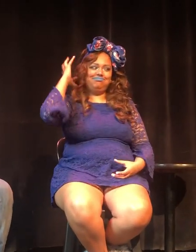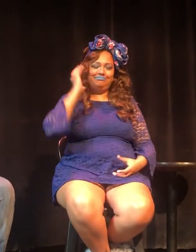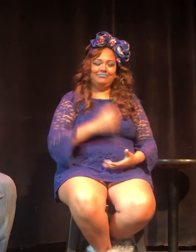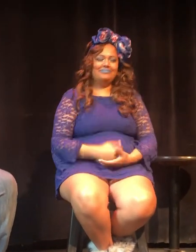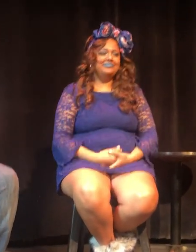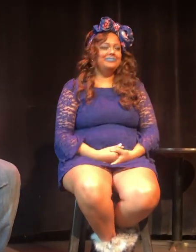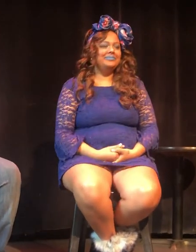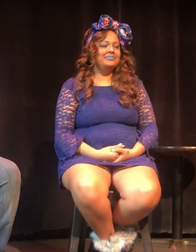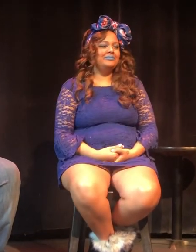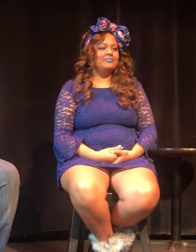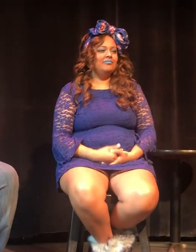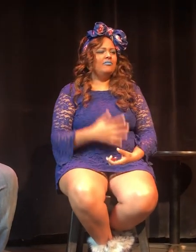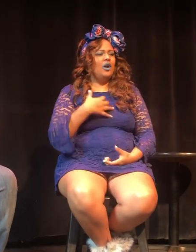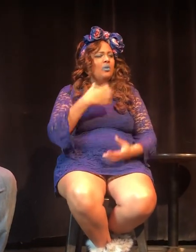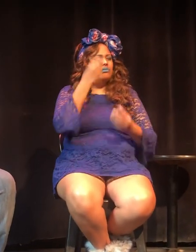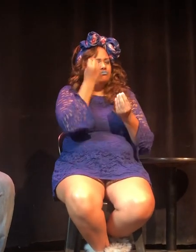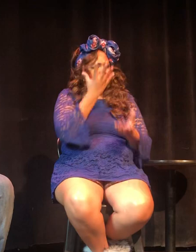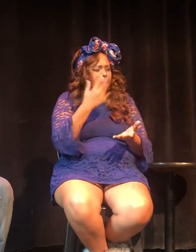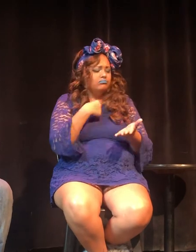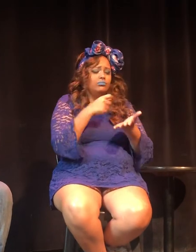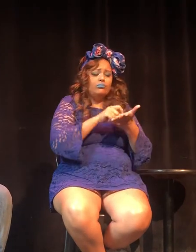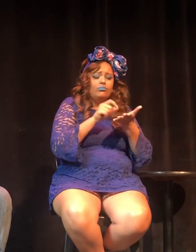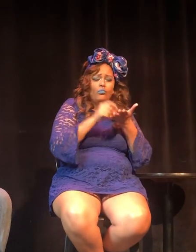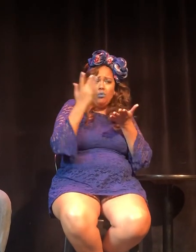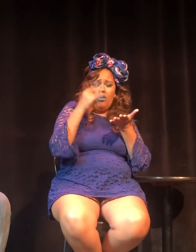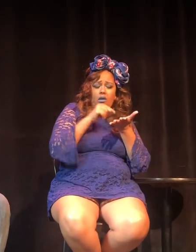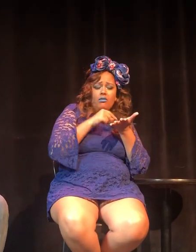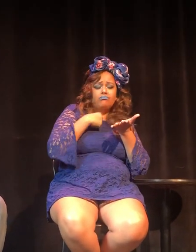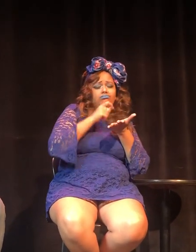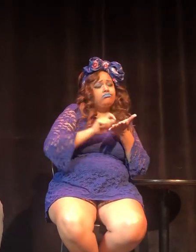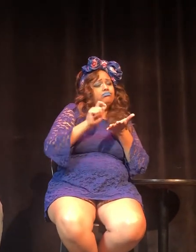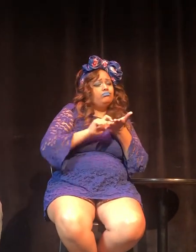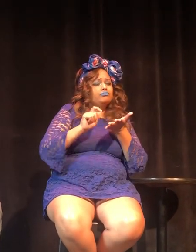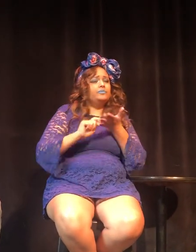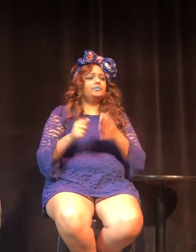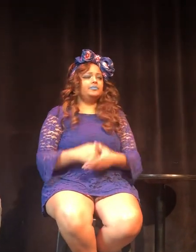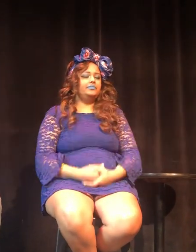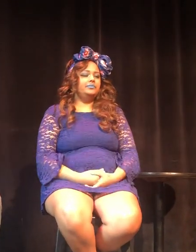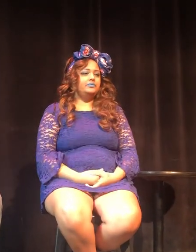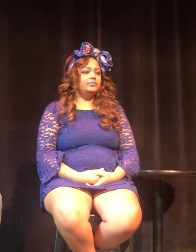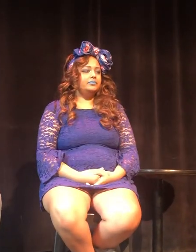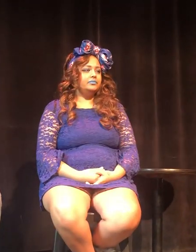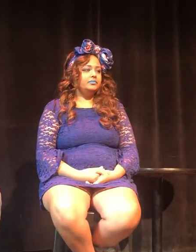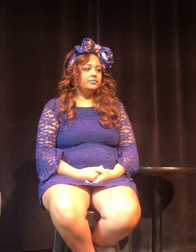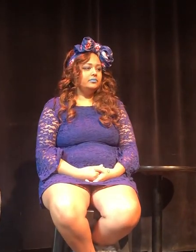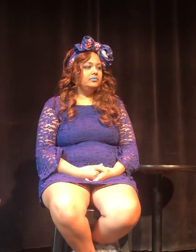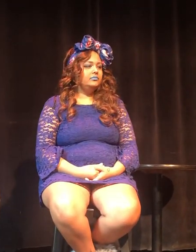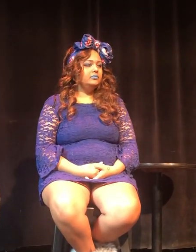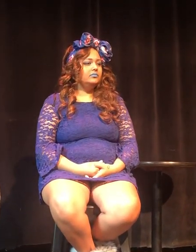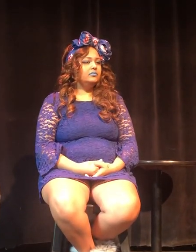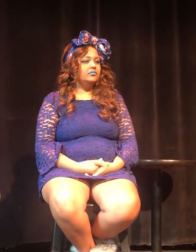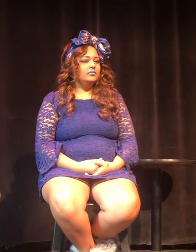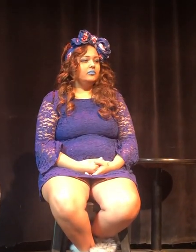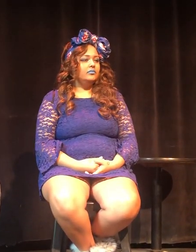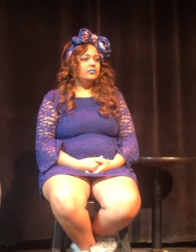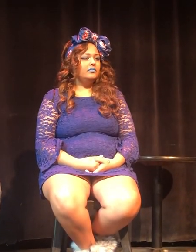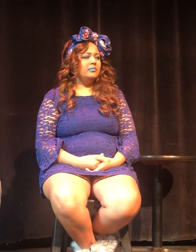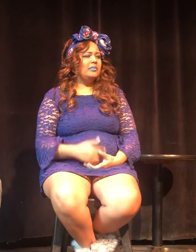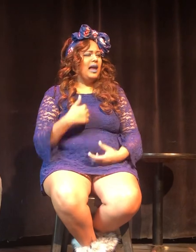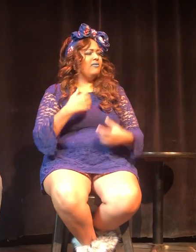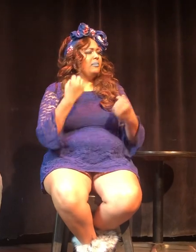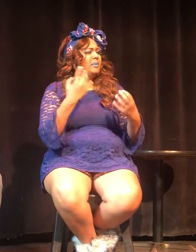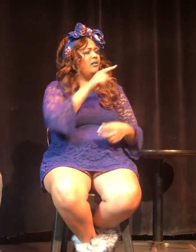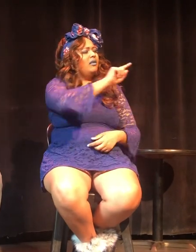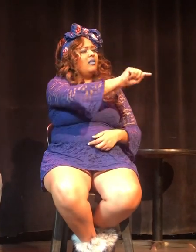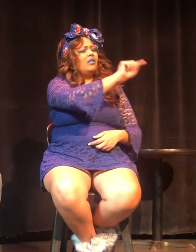this in part because I heard unpleasantly often from people